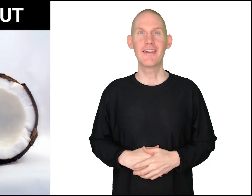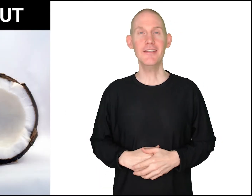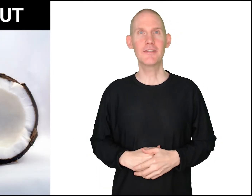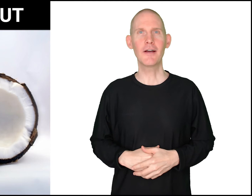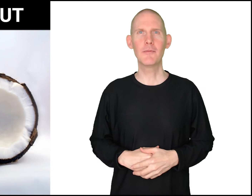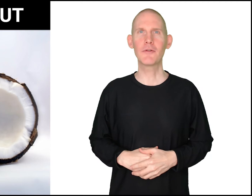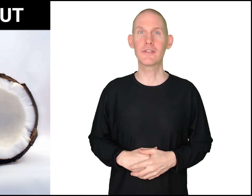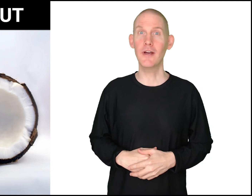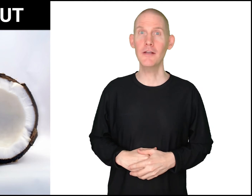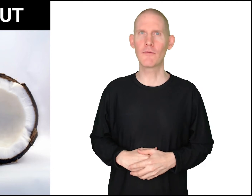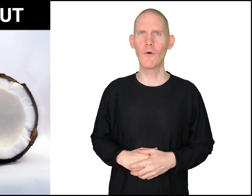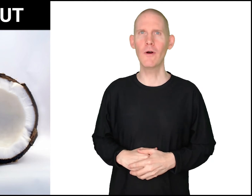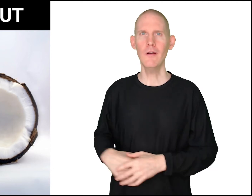Let's talk about the sign for